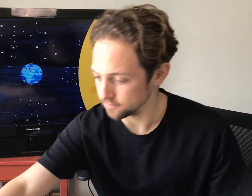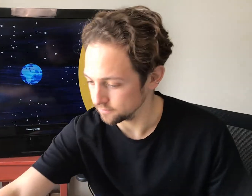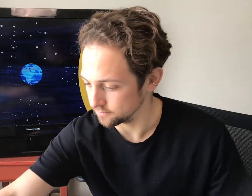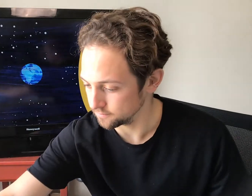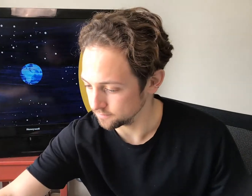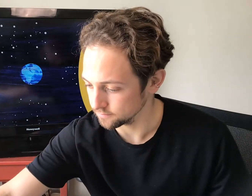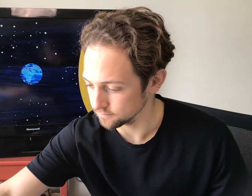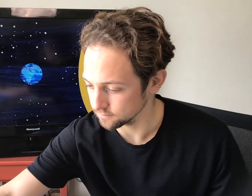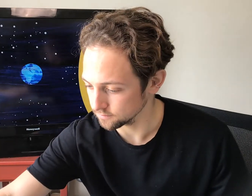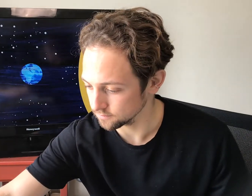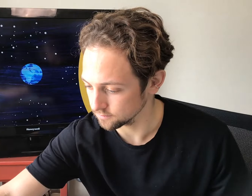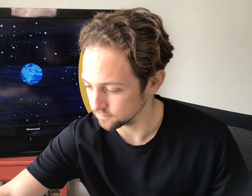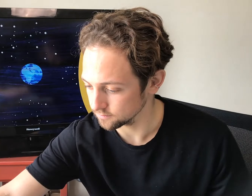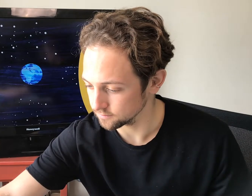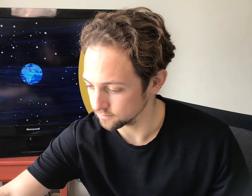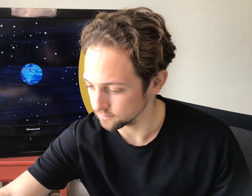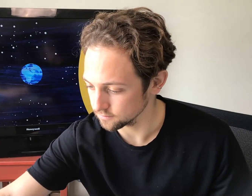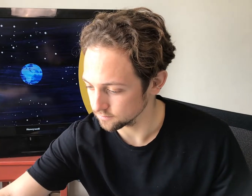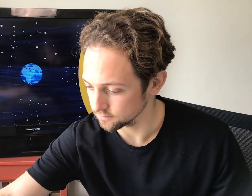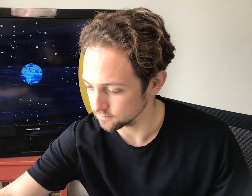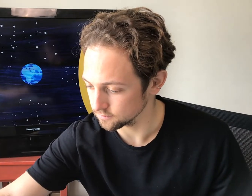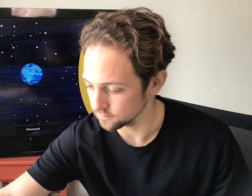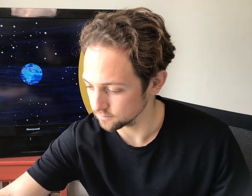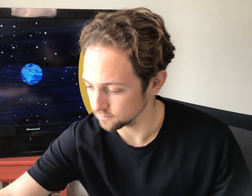Now, if we think back to the sun,